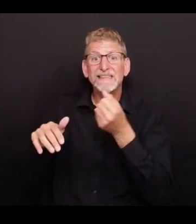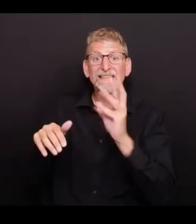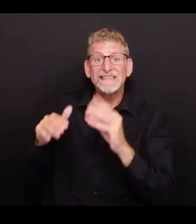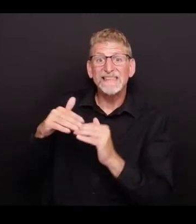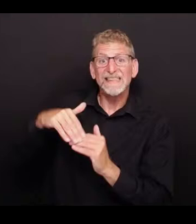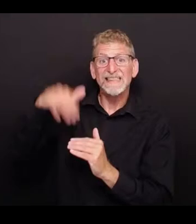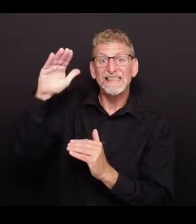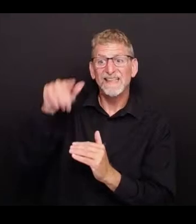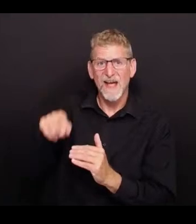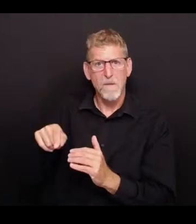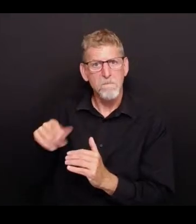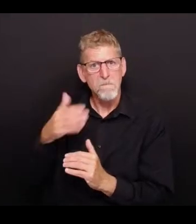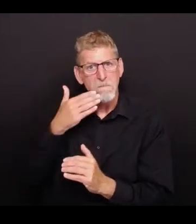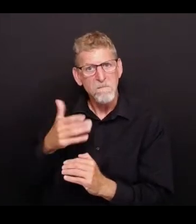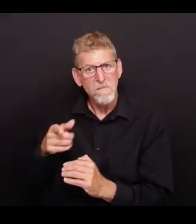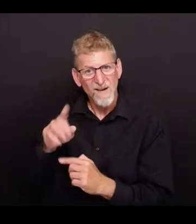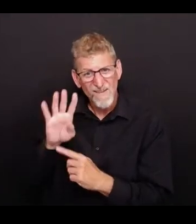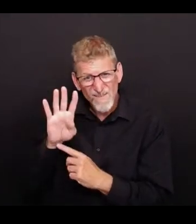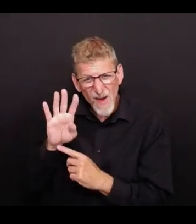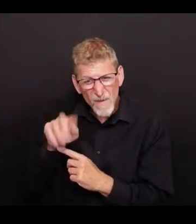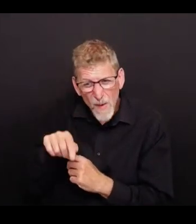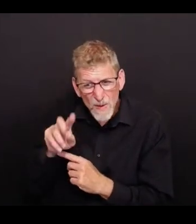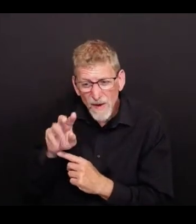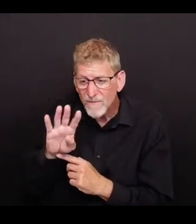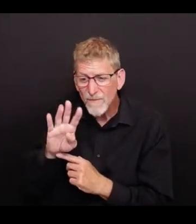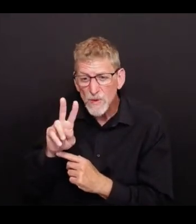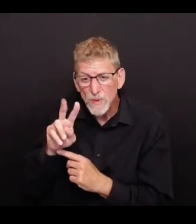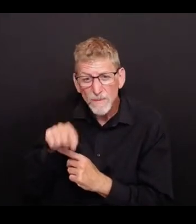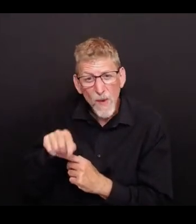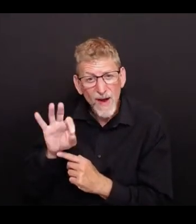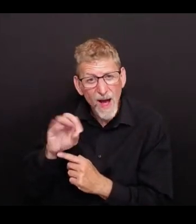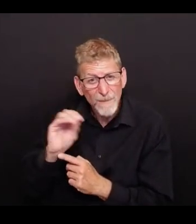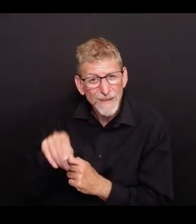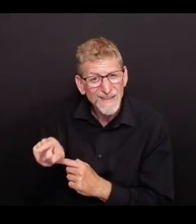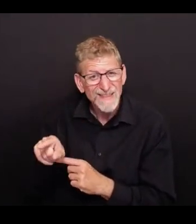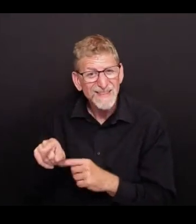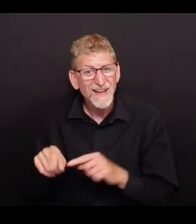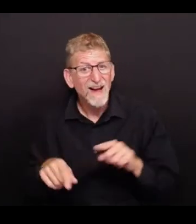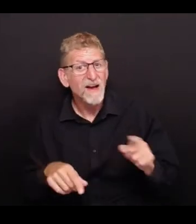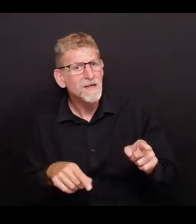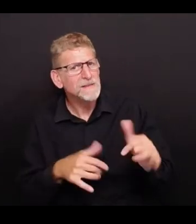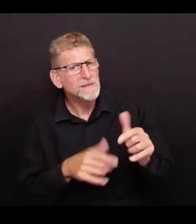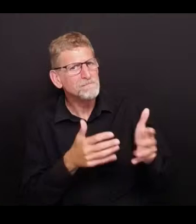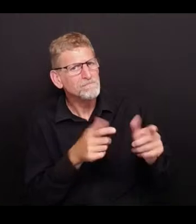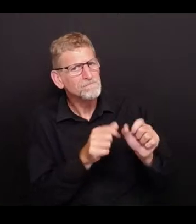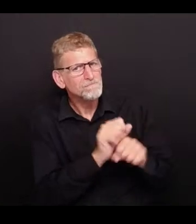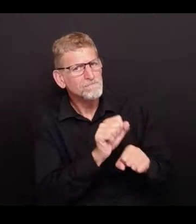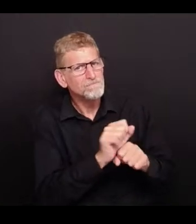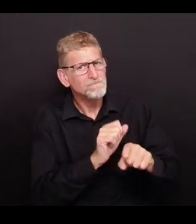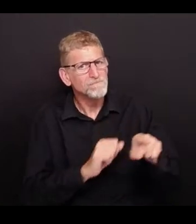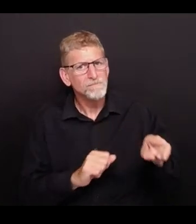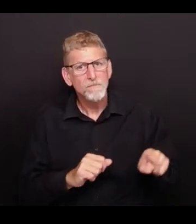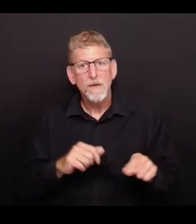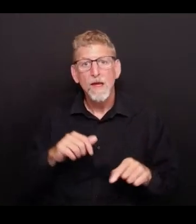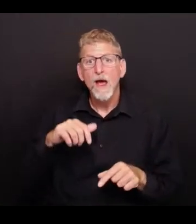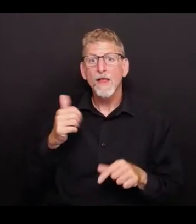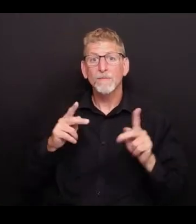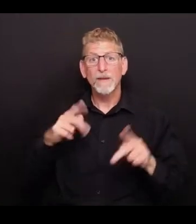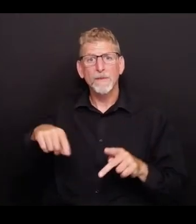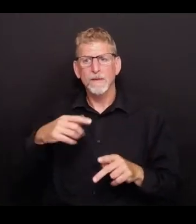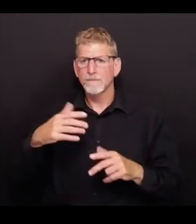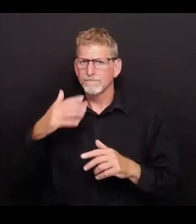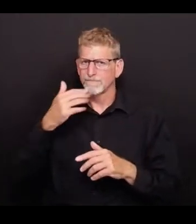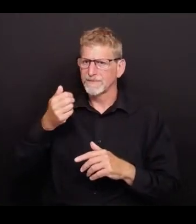16 plus. Overall first dose vaccine coverage among ages 16 plus remains highest among Asian Pacific Islander